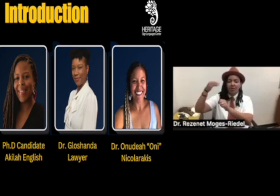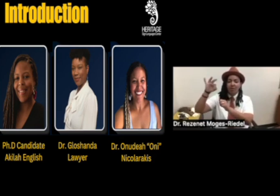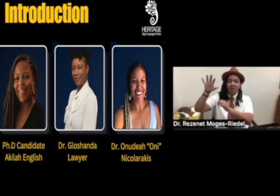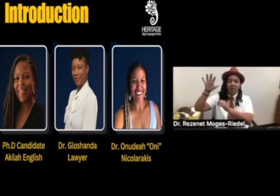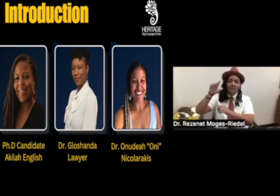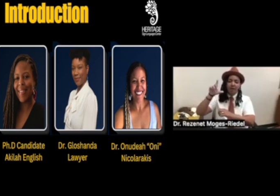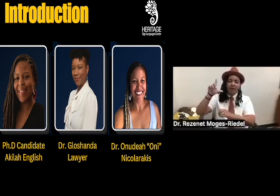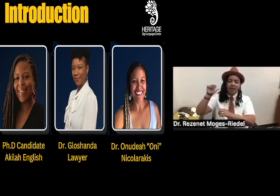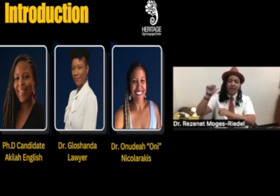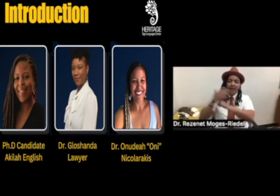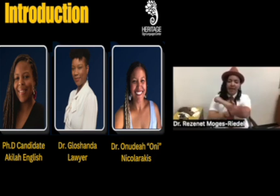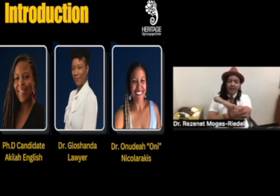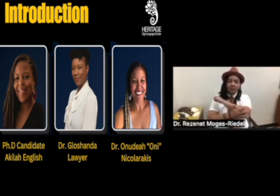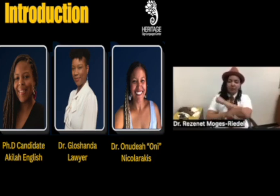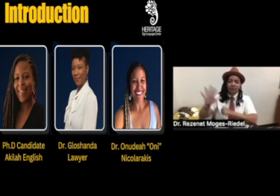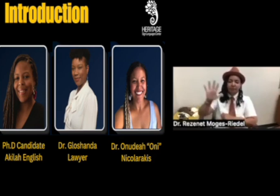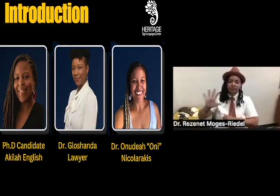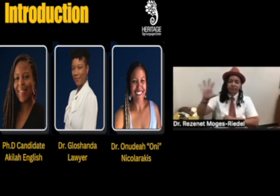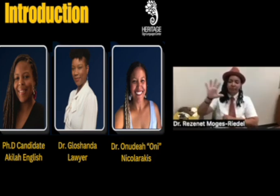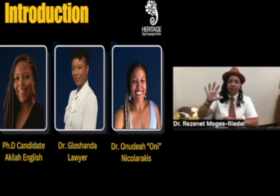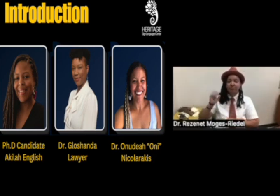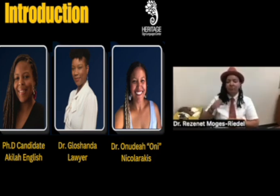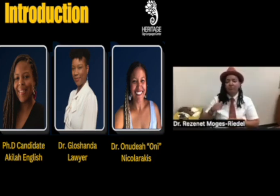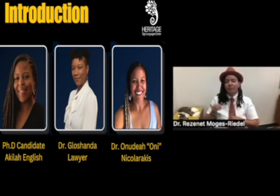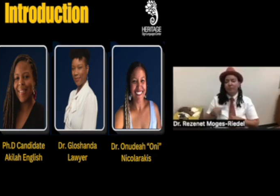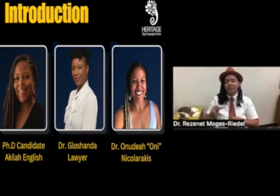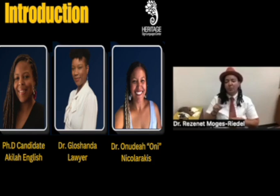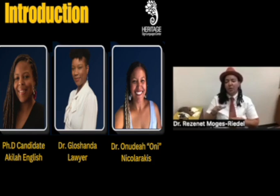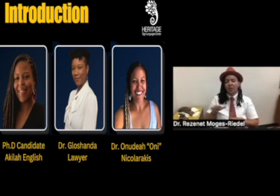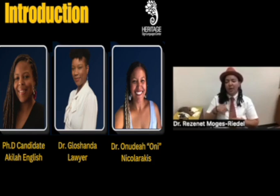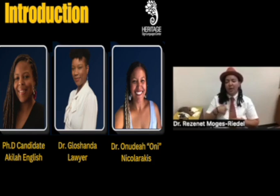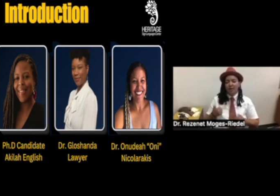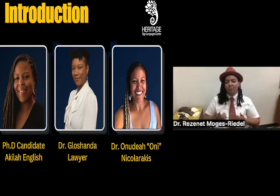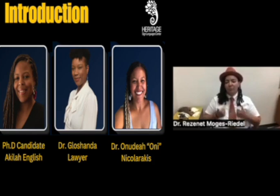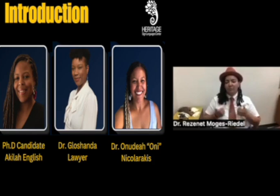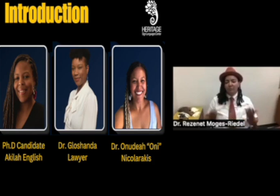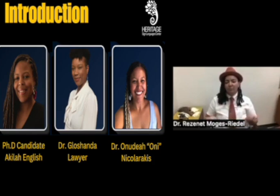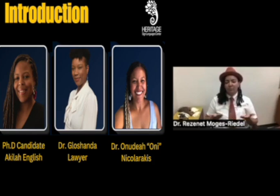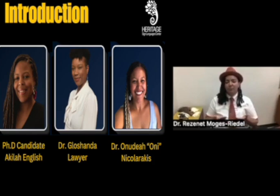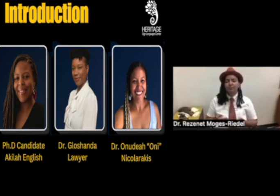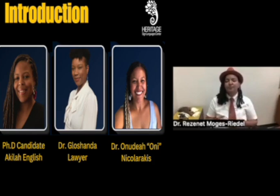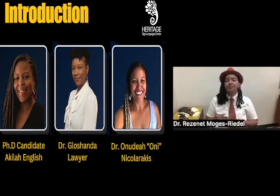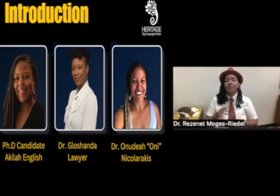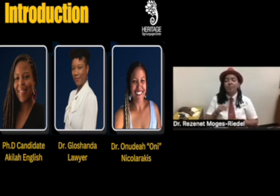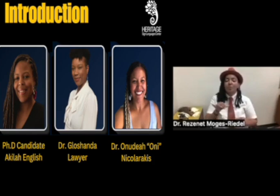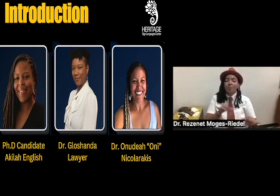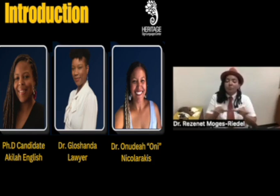CSUN is in Northern California, and I'm in Southern California.